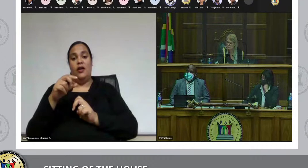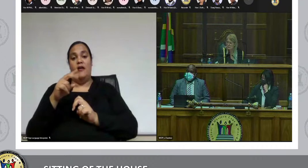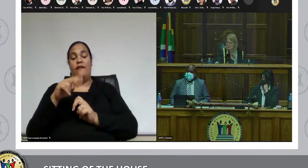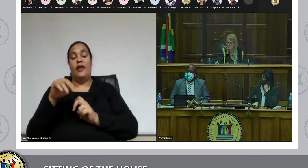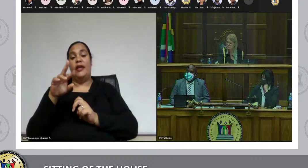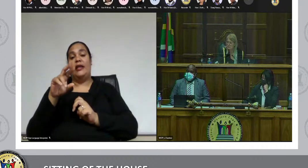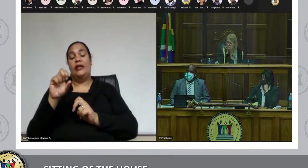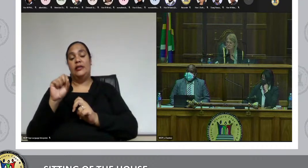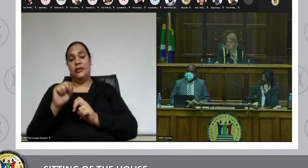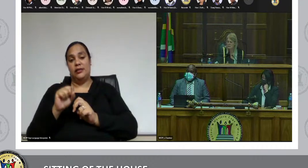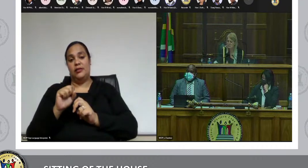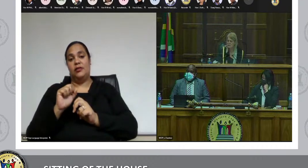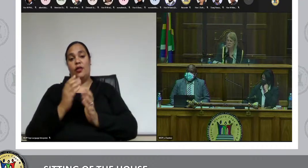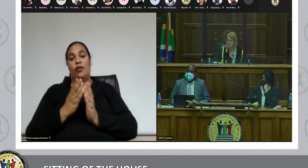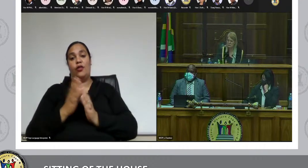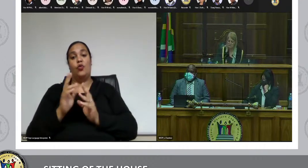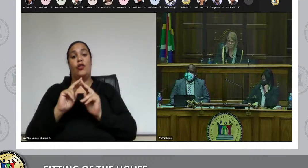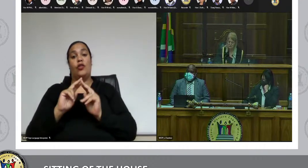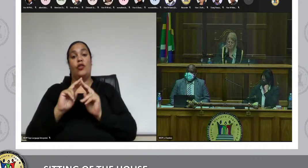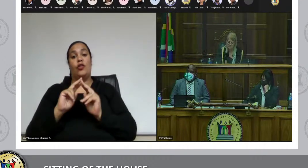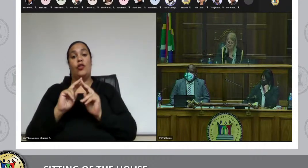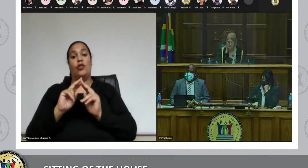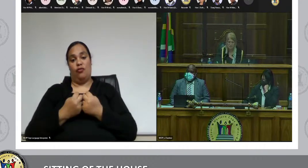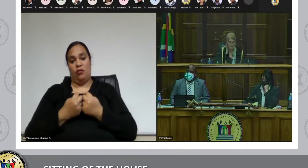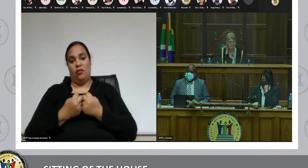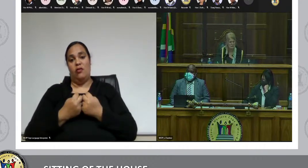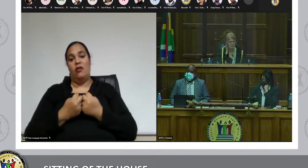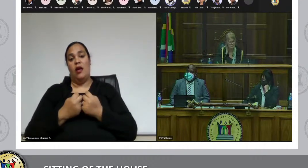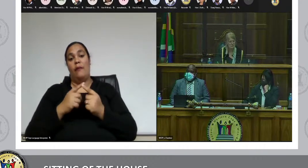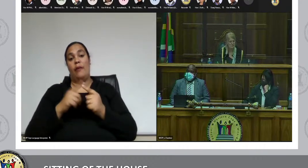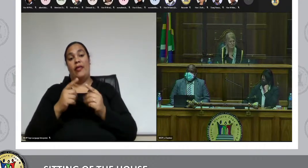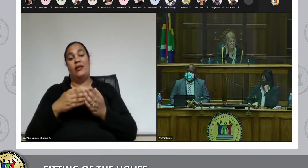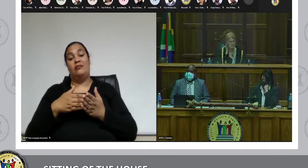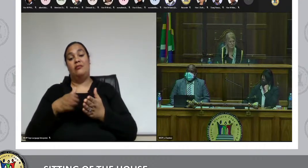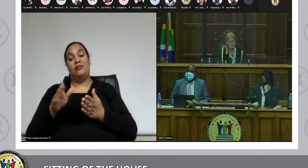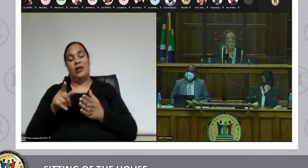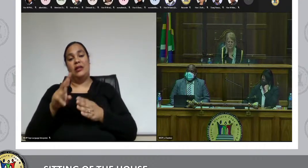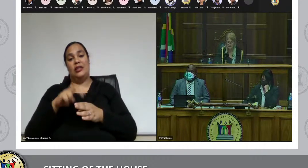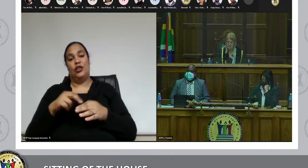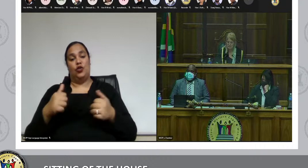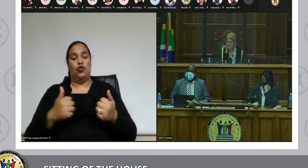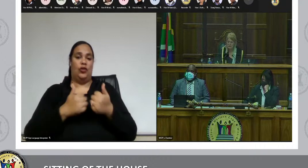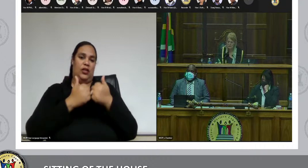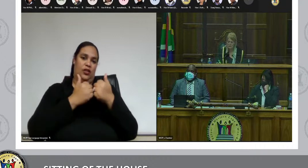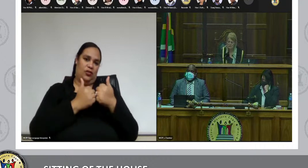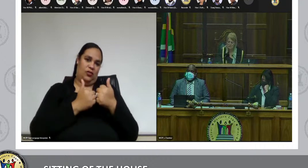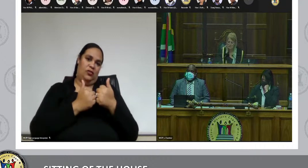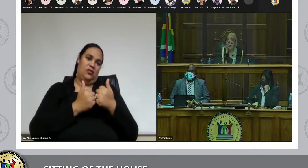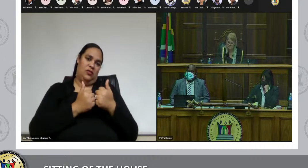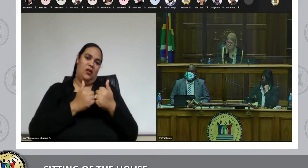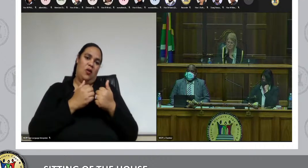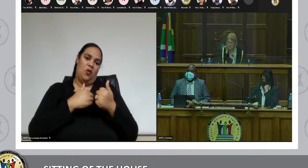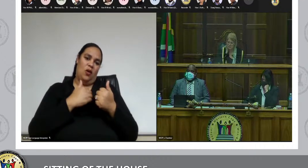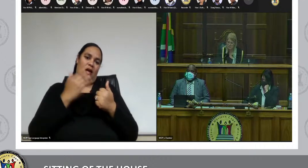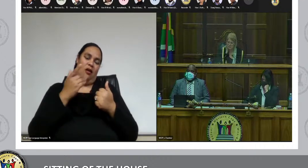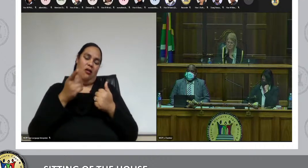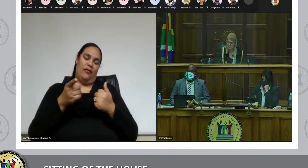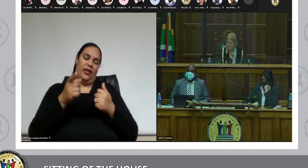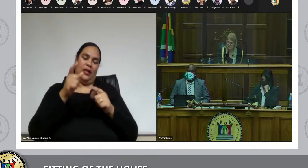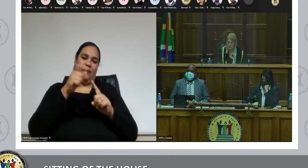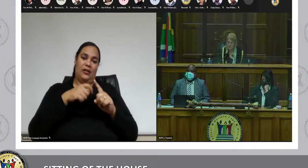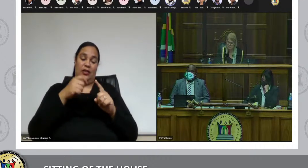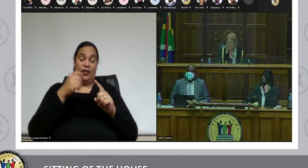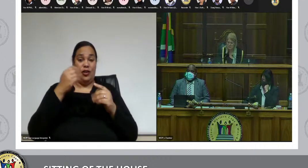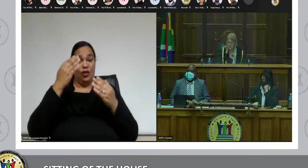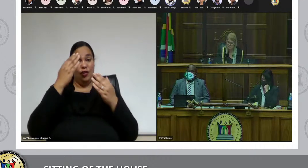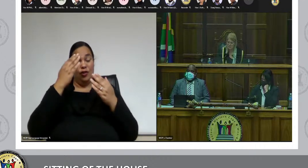sent shockwaves throughout the nation and the province. This dismissal must be challenged. The expertise of General Vieri is needed